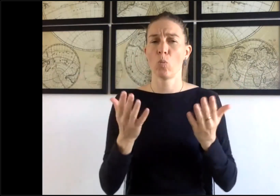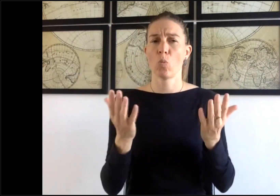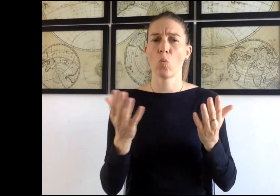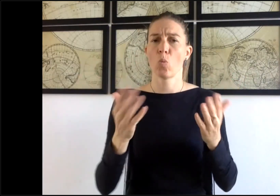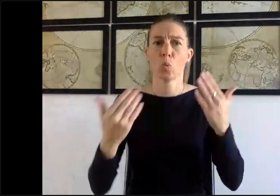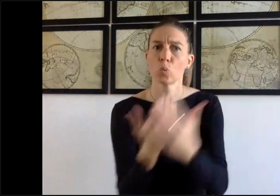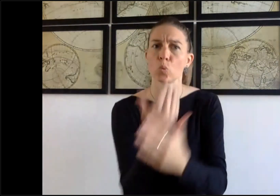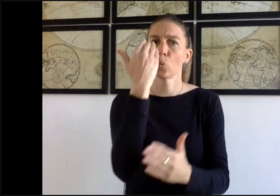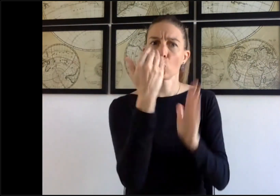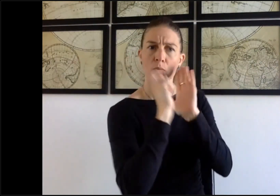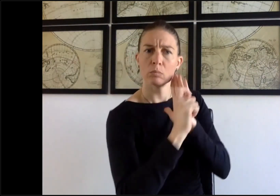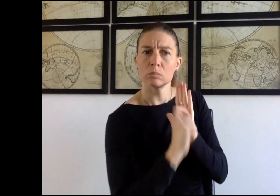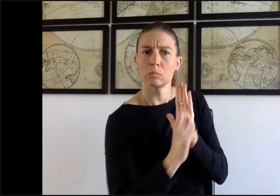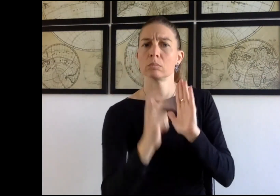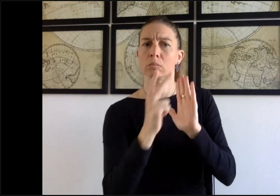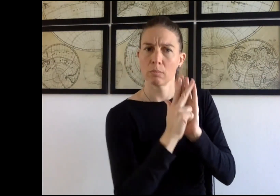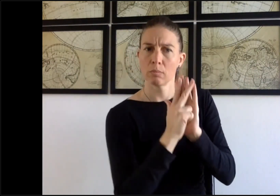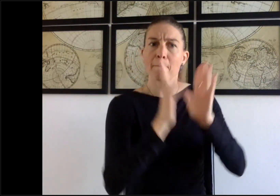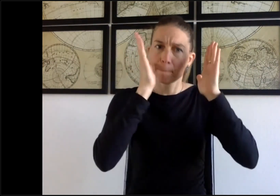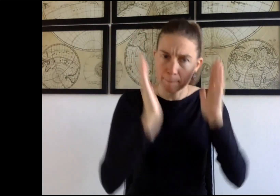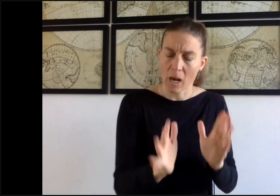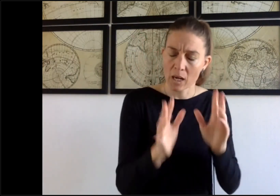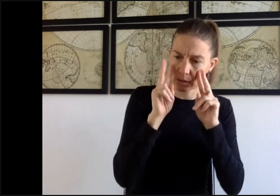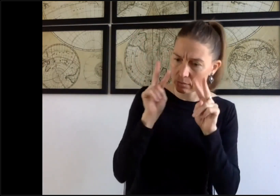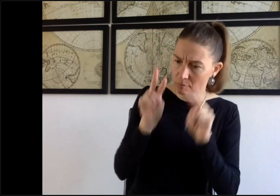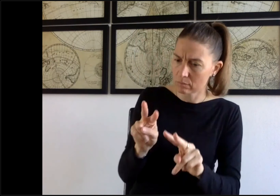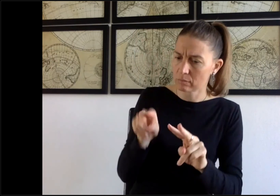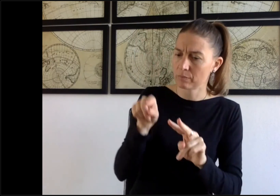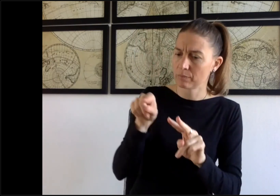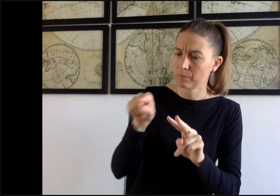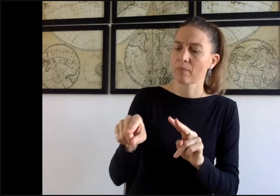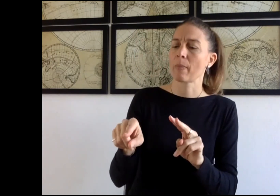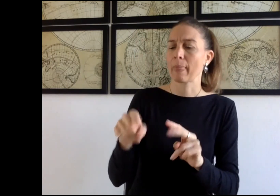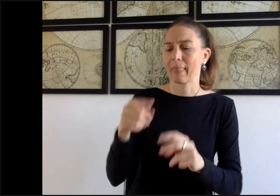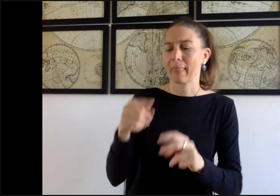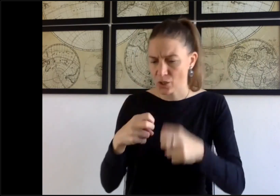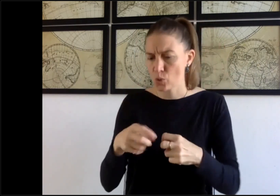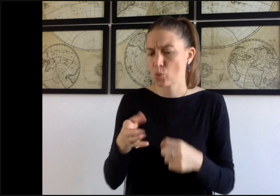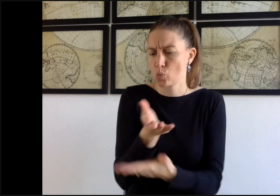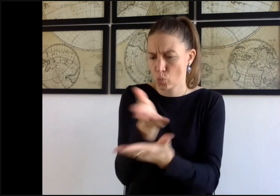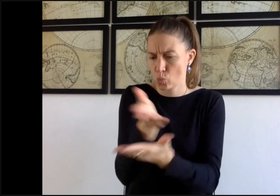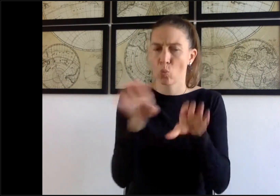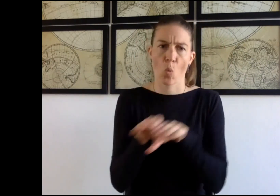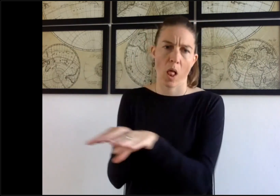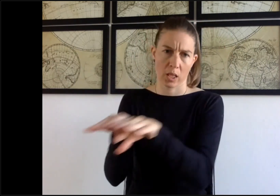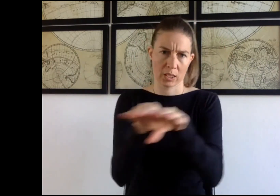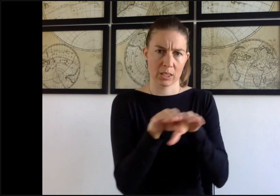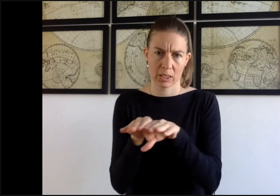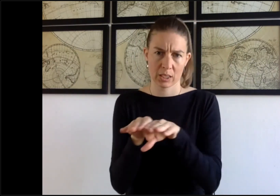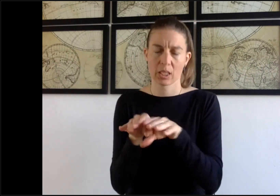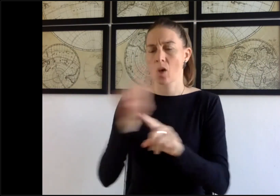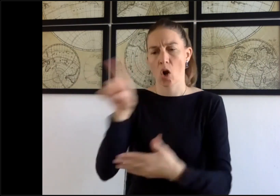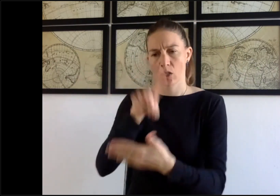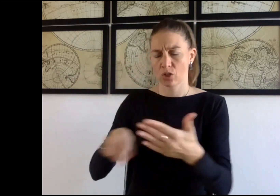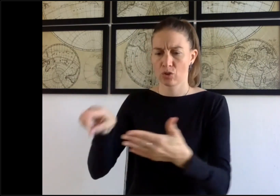be also reflect the issues of equality issues and non-discrimination, and certainly also the